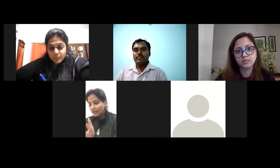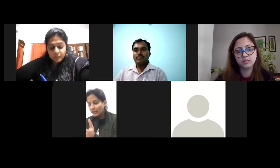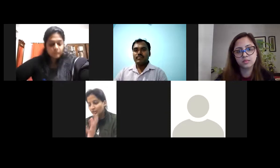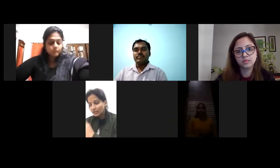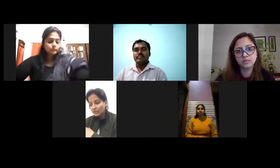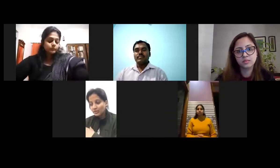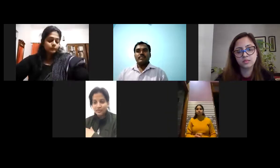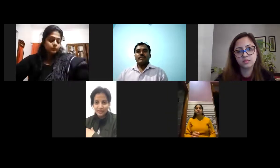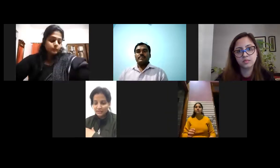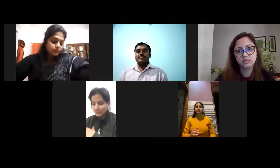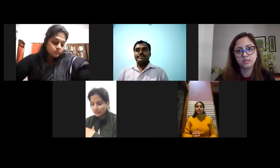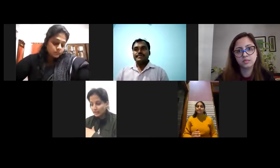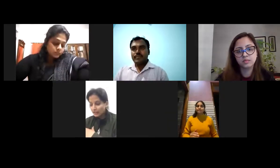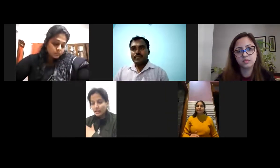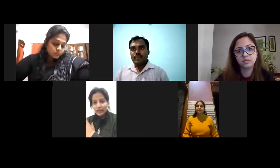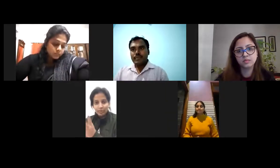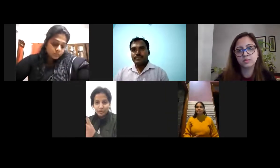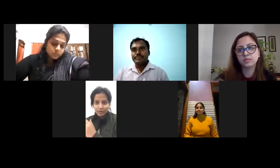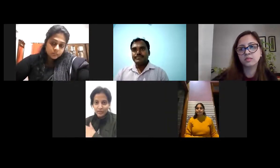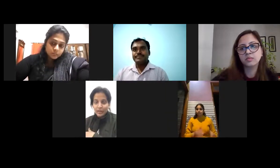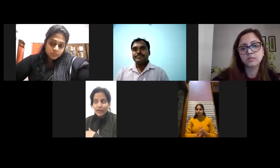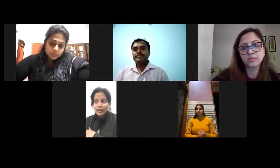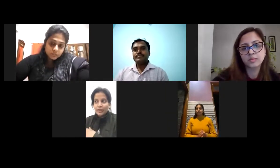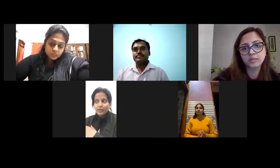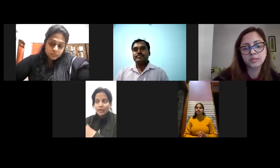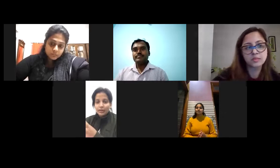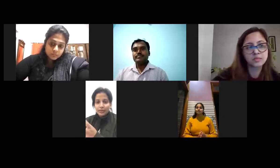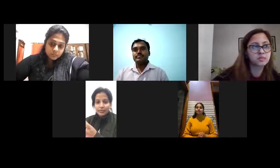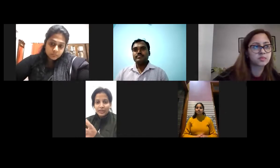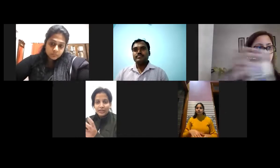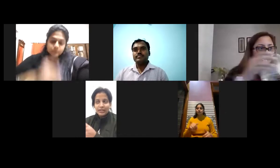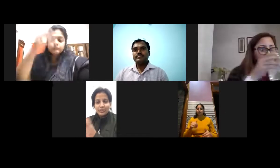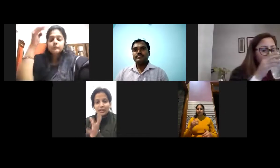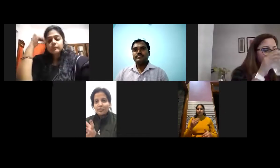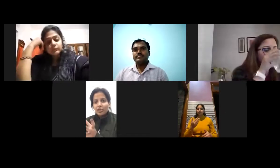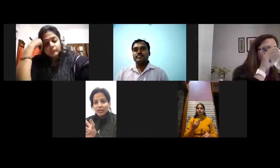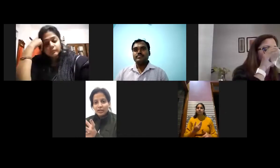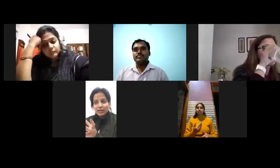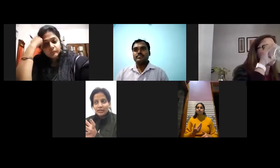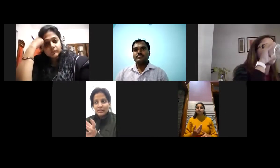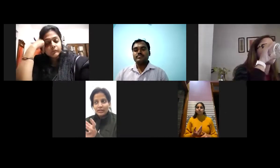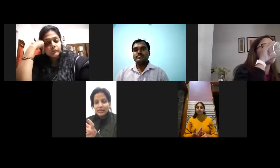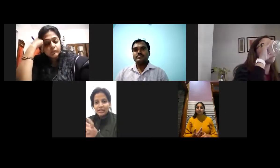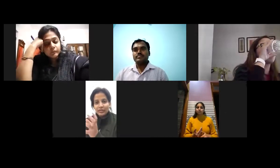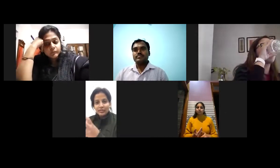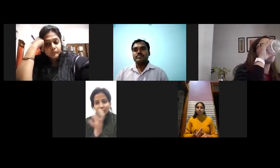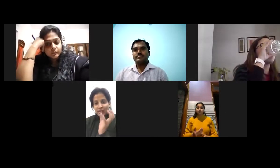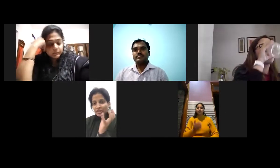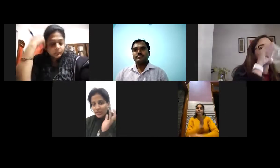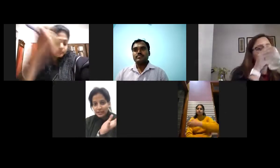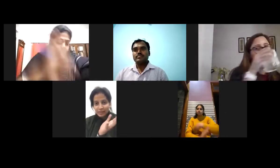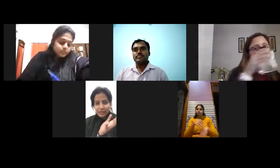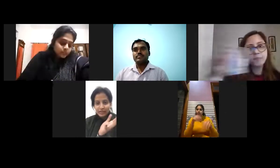a natural sequence of events rather than a moral one. So the disability model, it shifted from